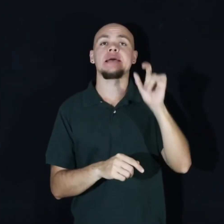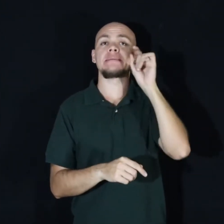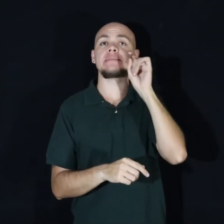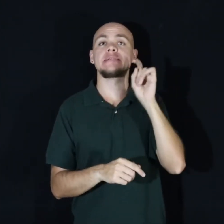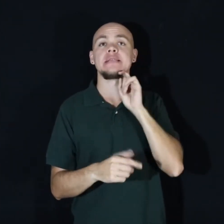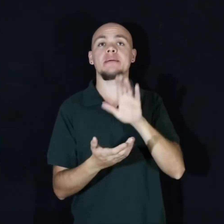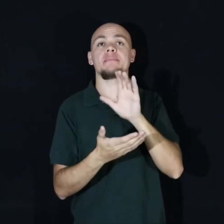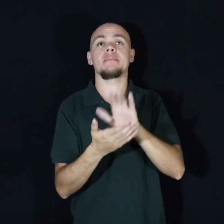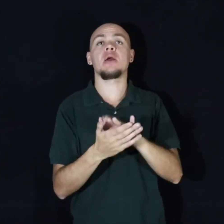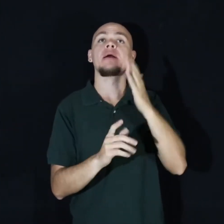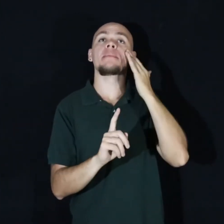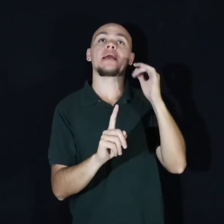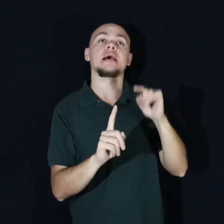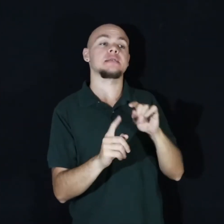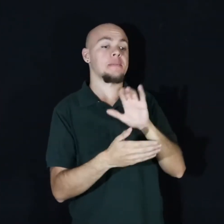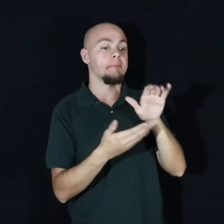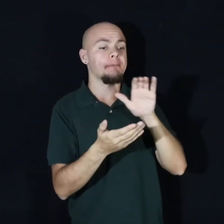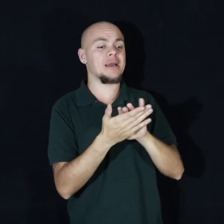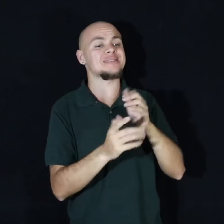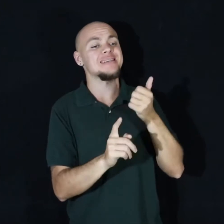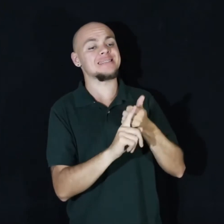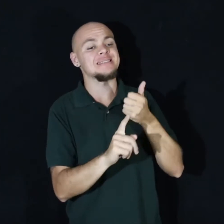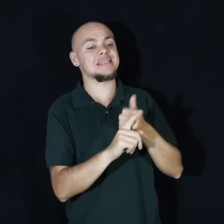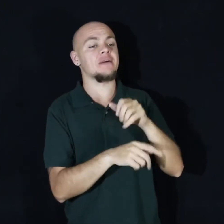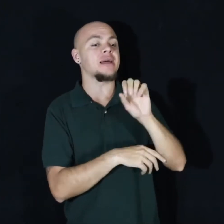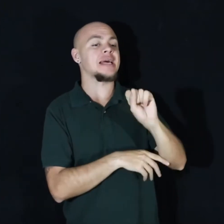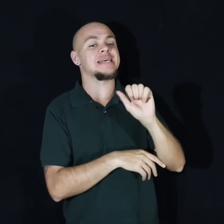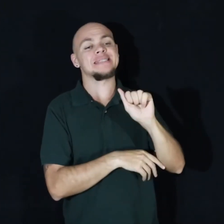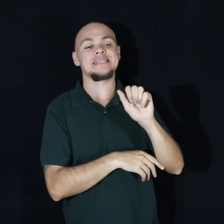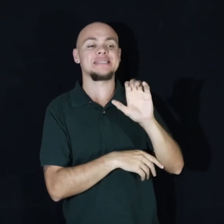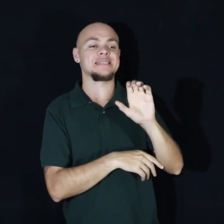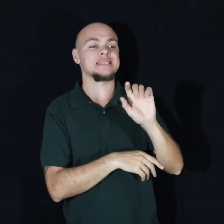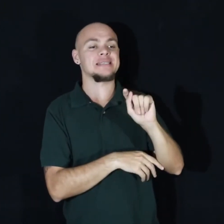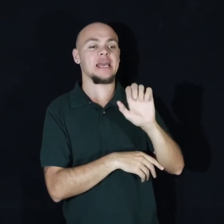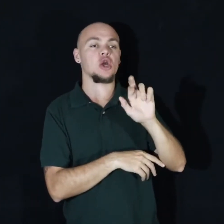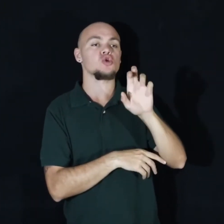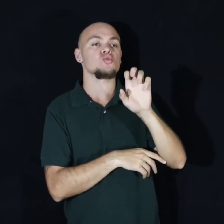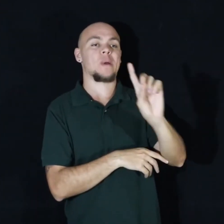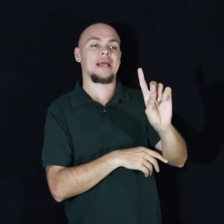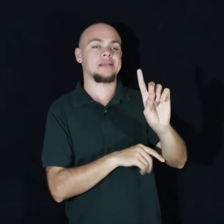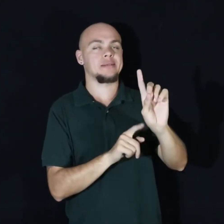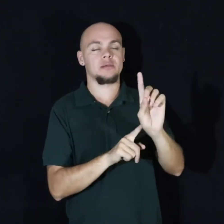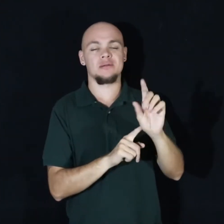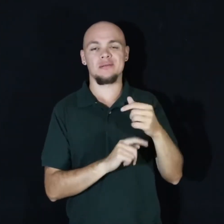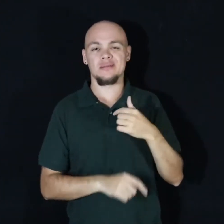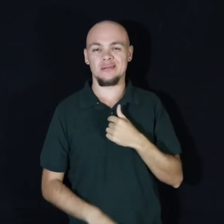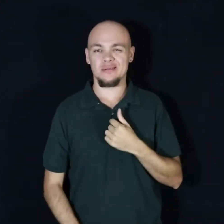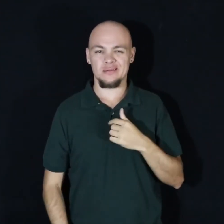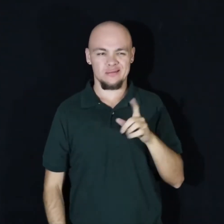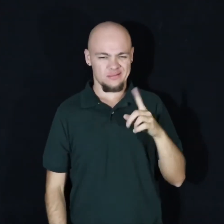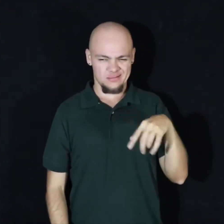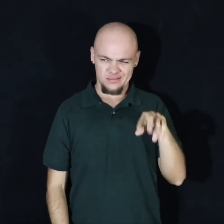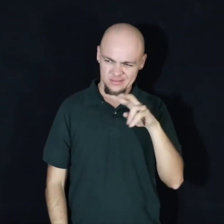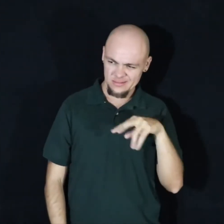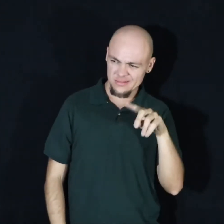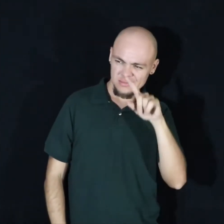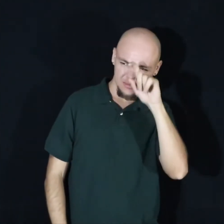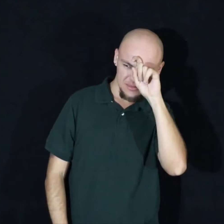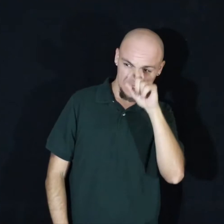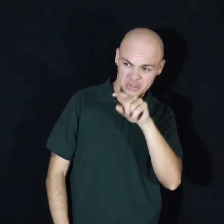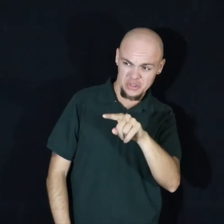do a same-sex marriage because of the sanctity of marriage. You know, I'm like,